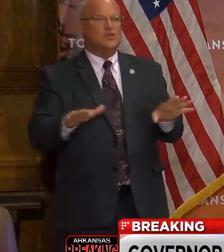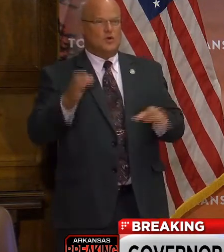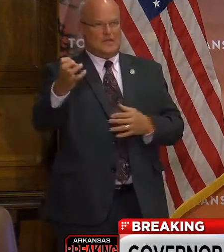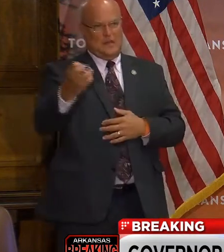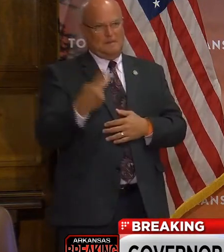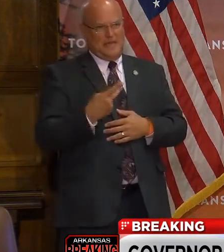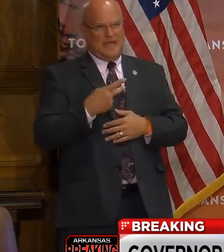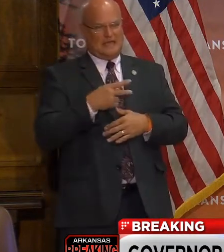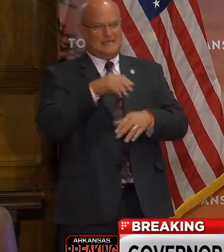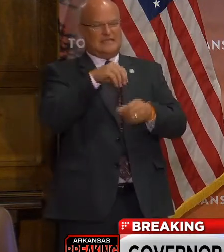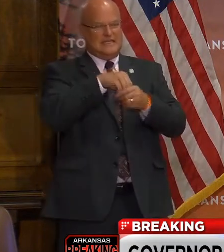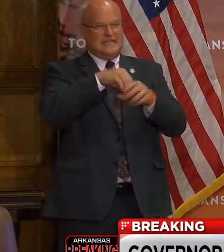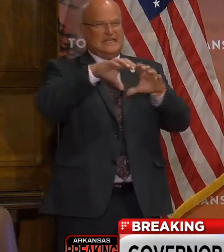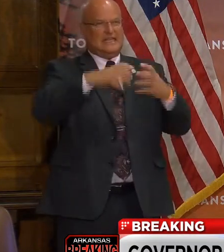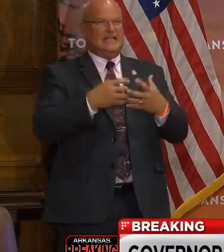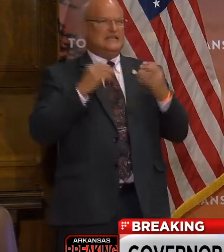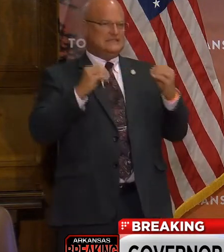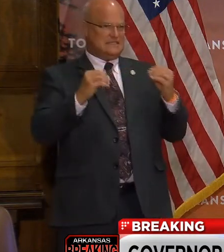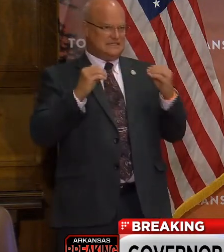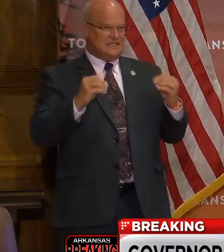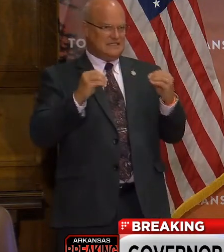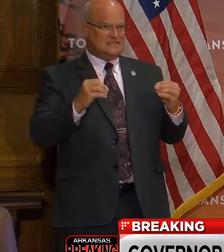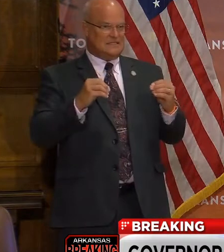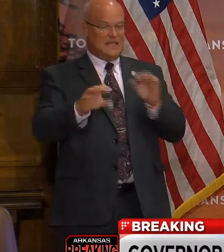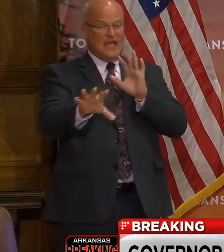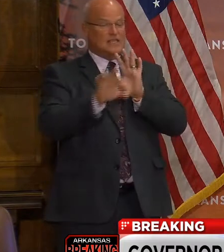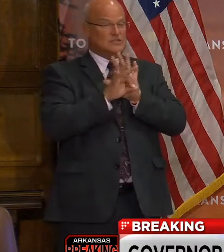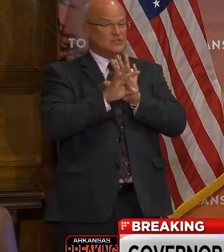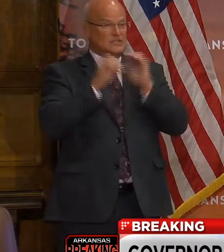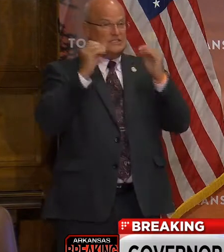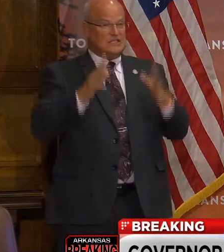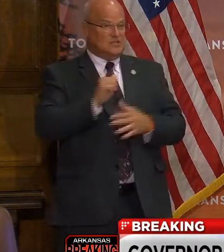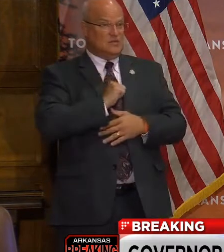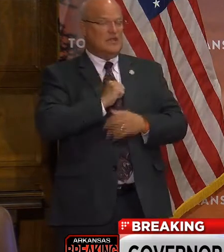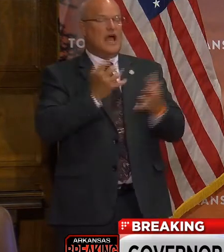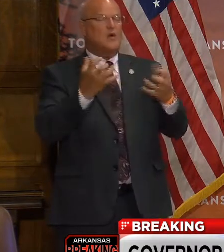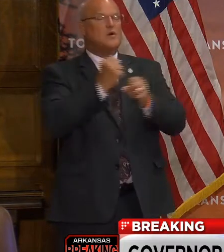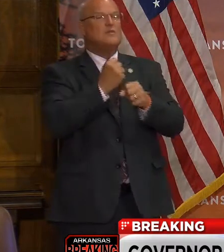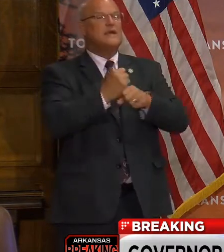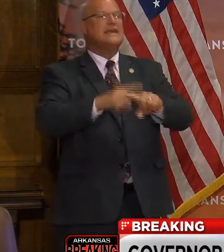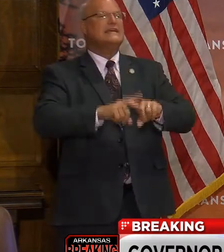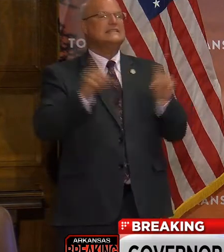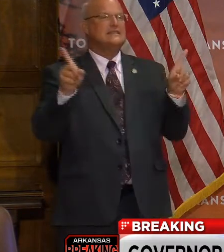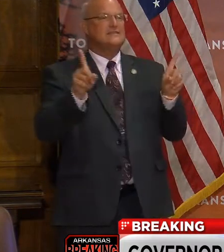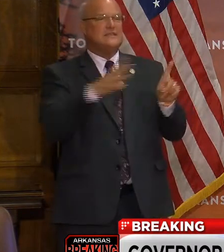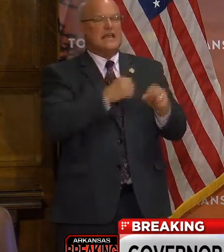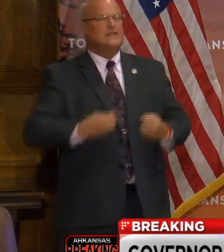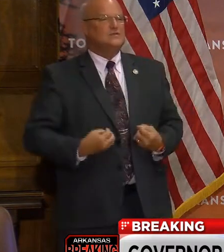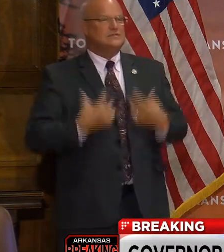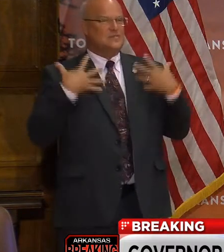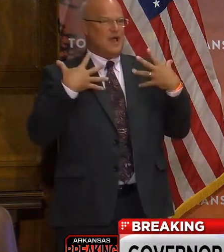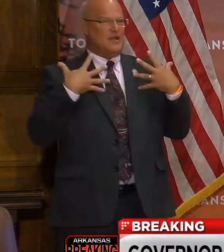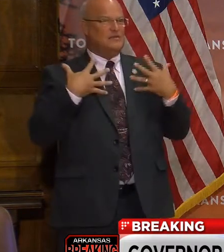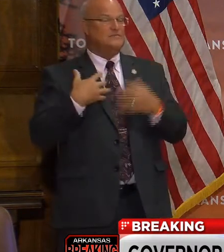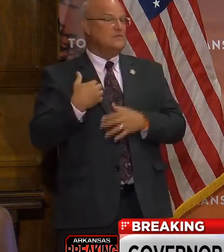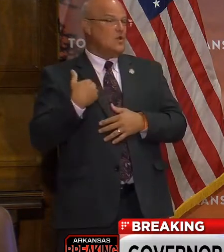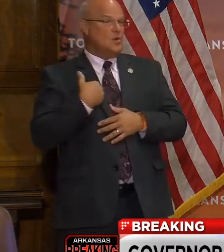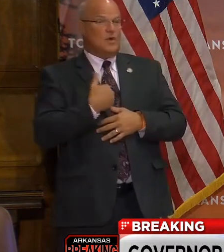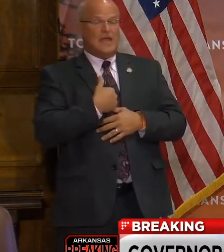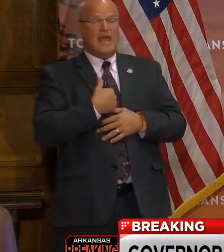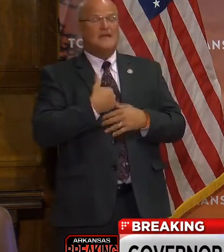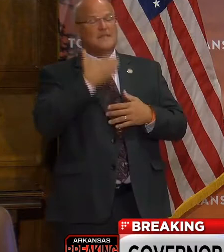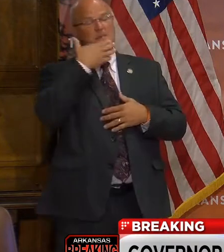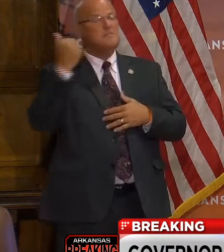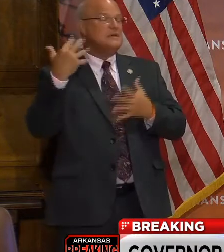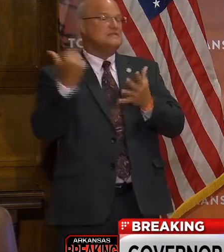return to on-site instruction. I choose to be a teacher to make a difference and to inspire. We have no better